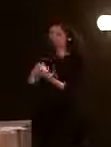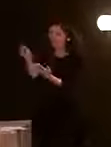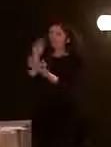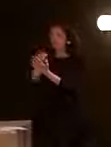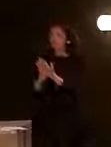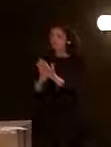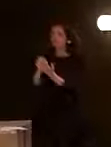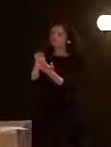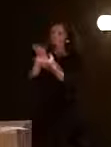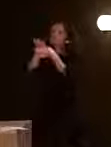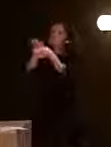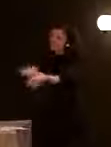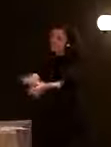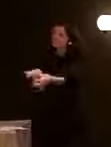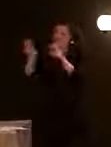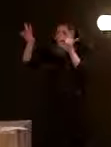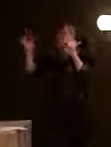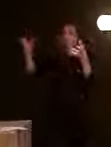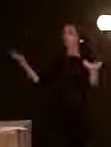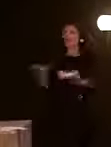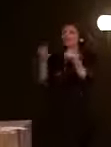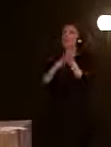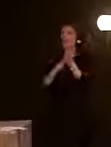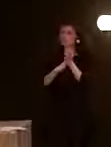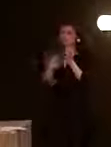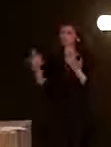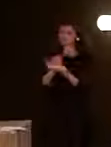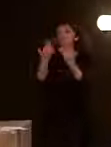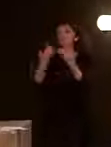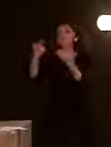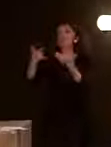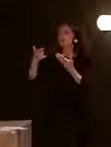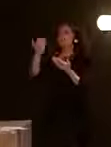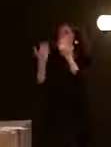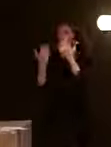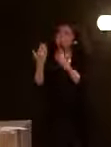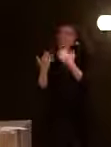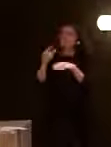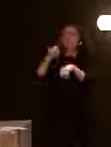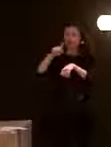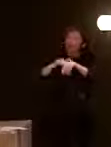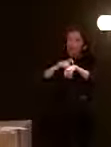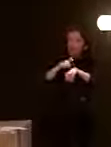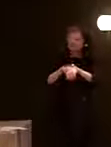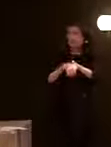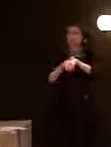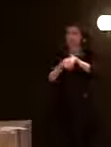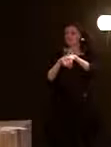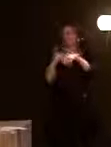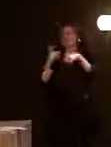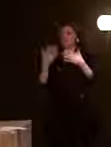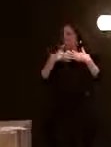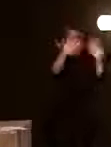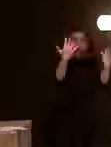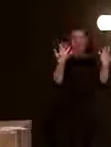weeks. And you can choose a work of literature or a non-fiction or just a magazine article that